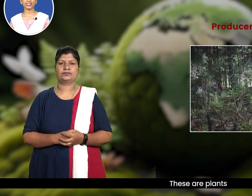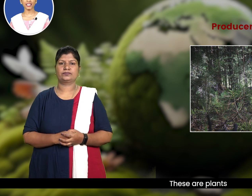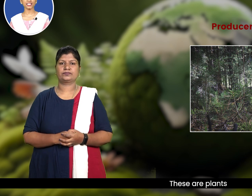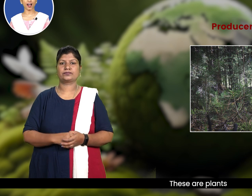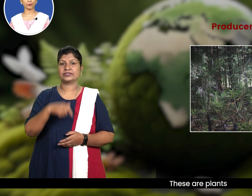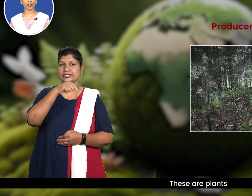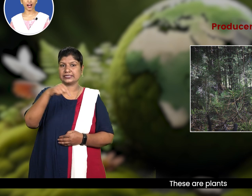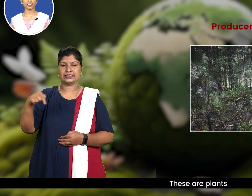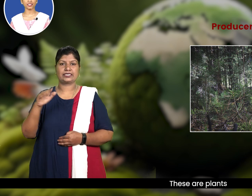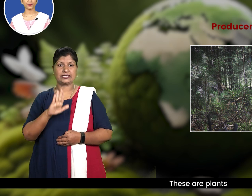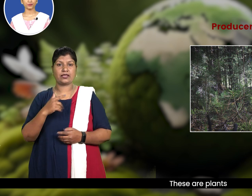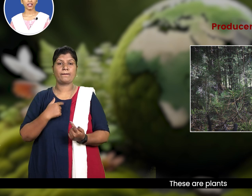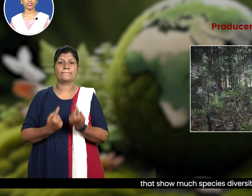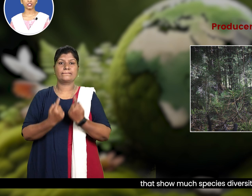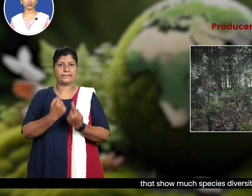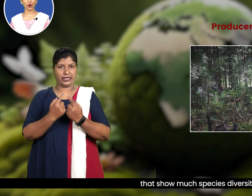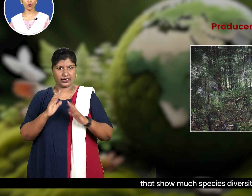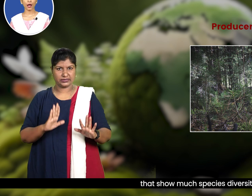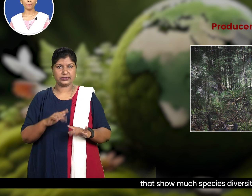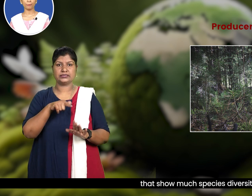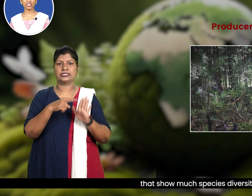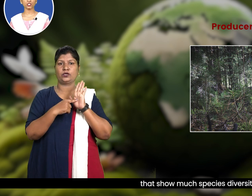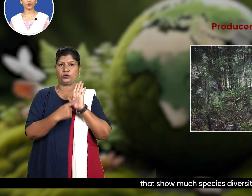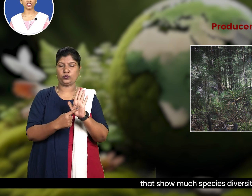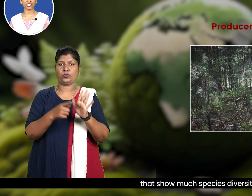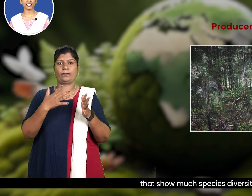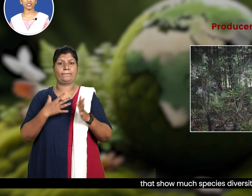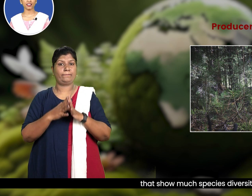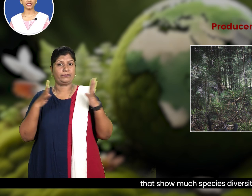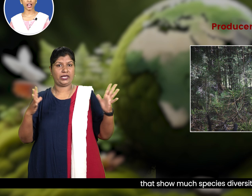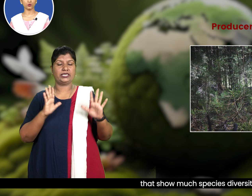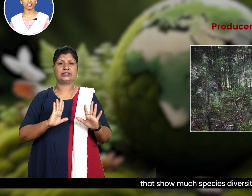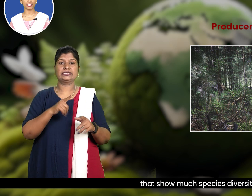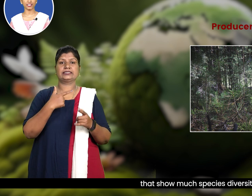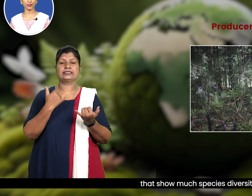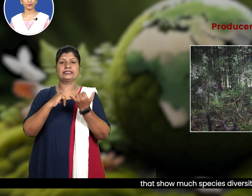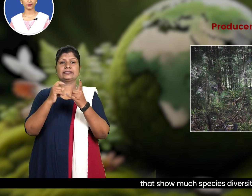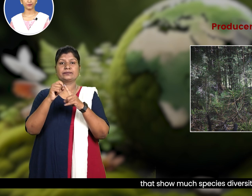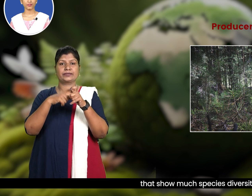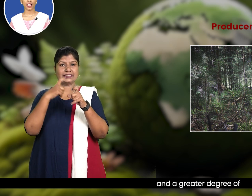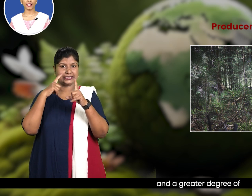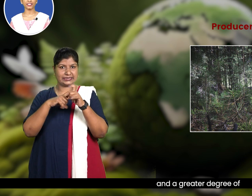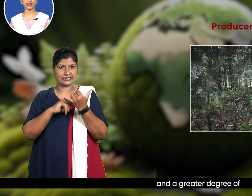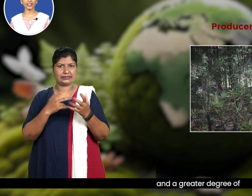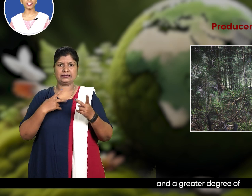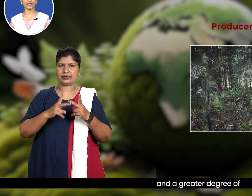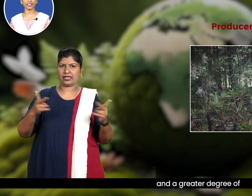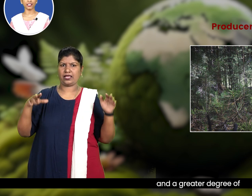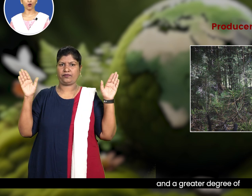These are plants that show much species diversity and a greater degree